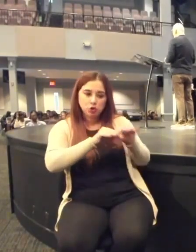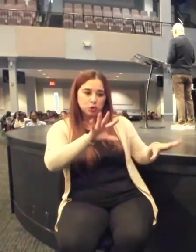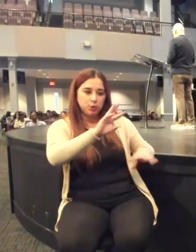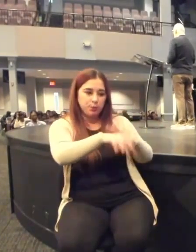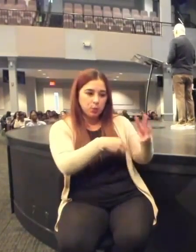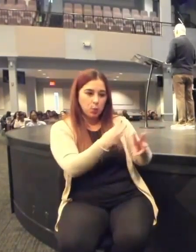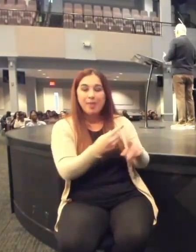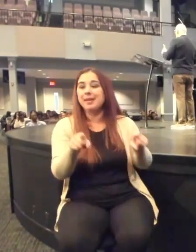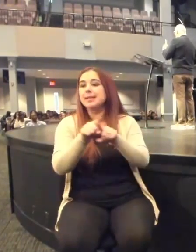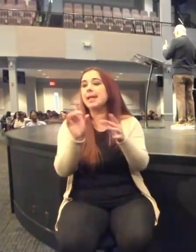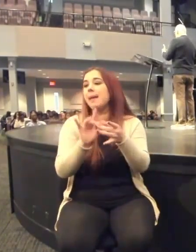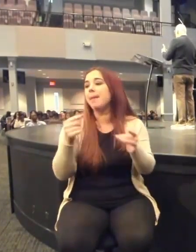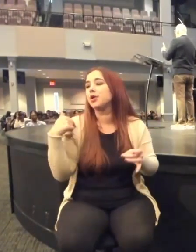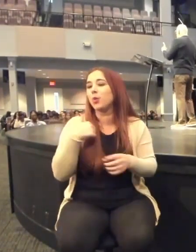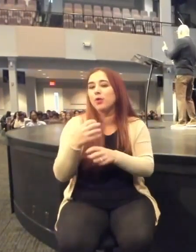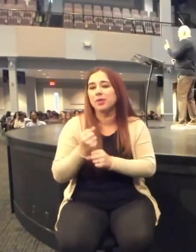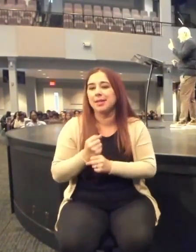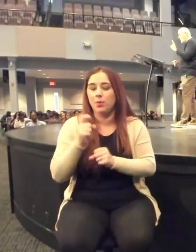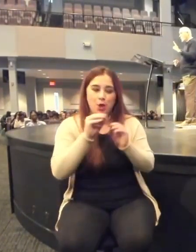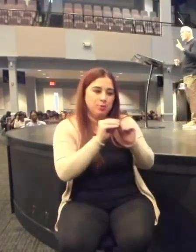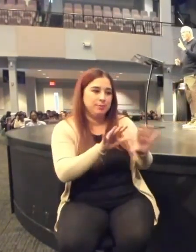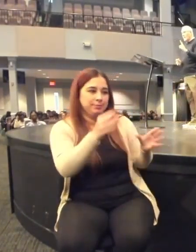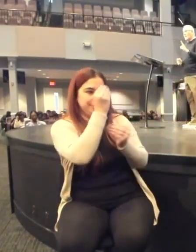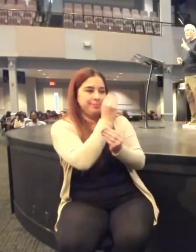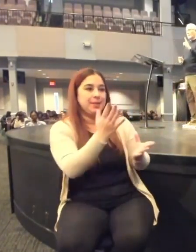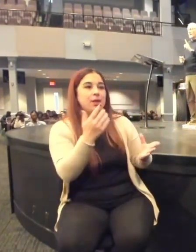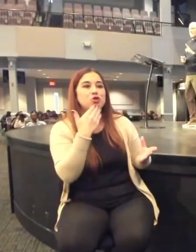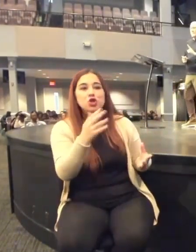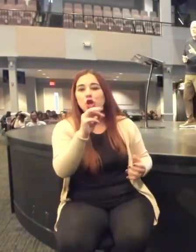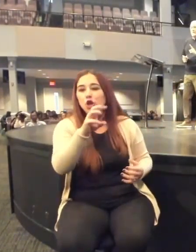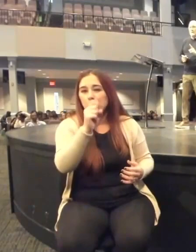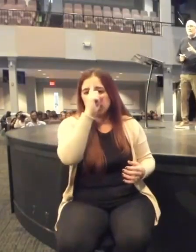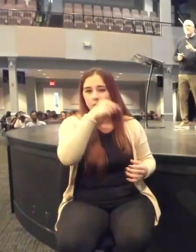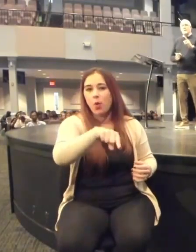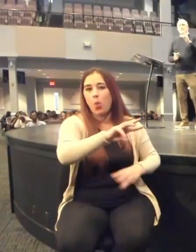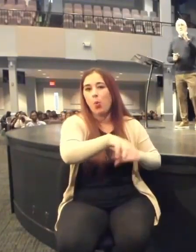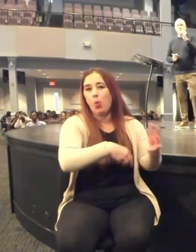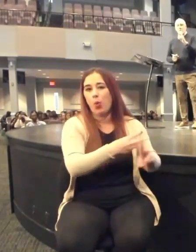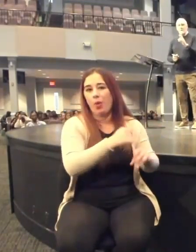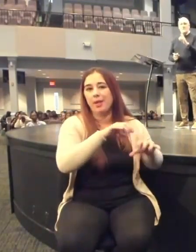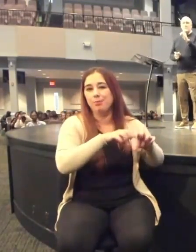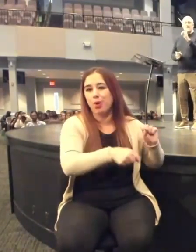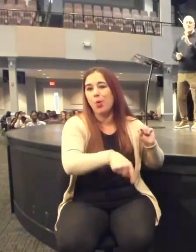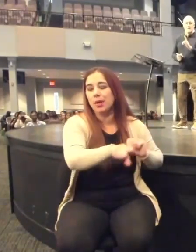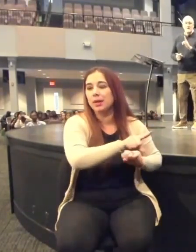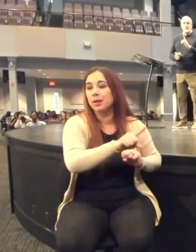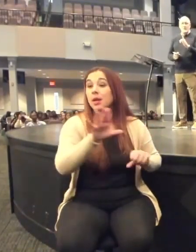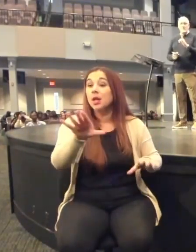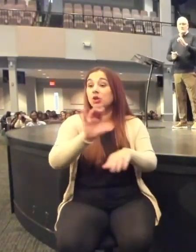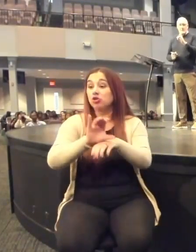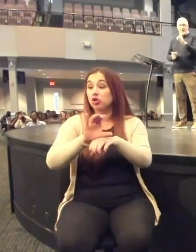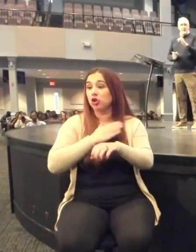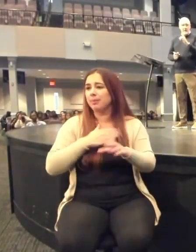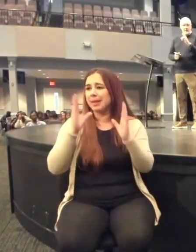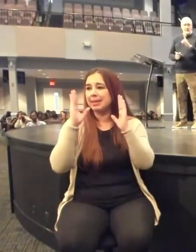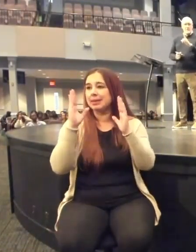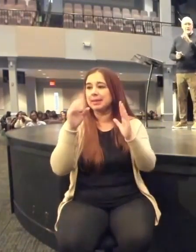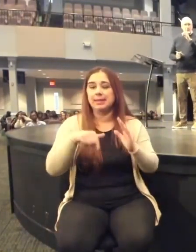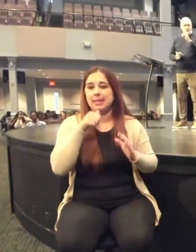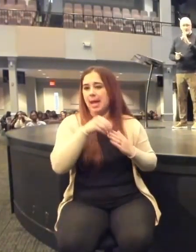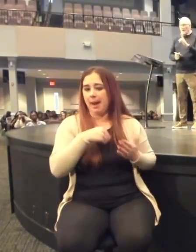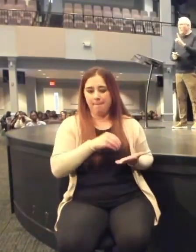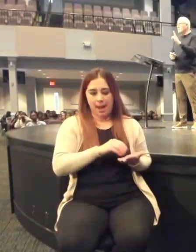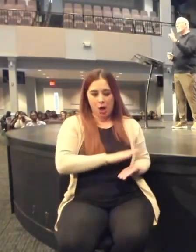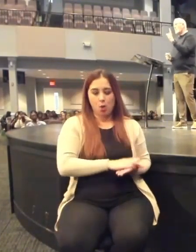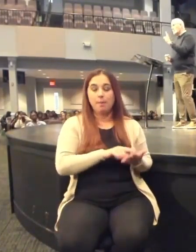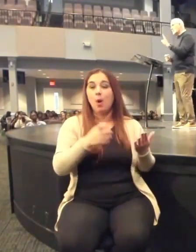that you and I have received. There's good news for our broken world. Amen? Amen. The church, please listen to me. This is not in my notes, but I